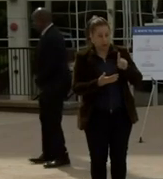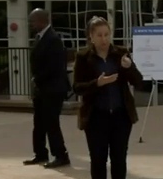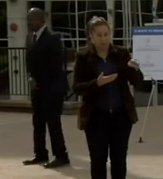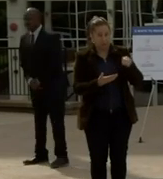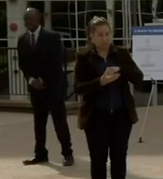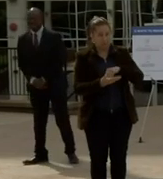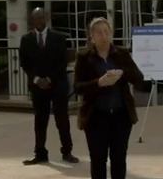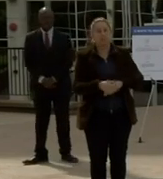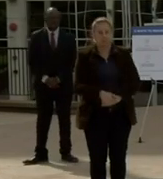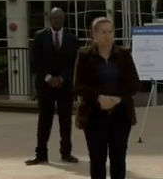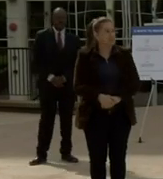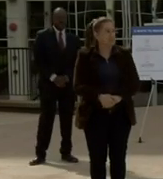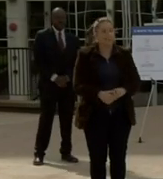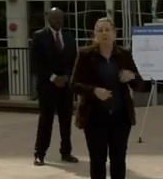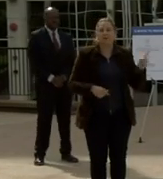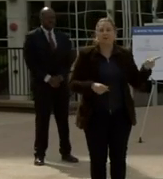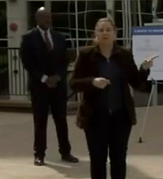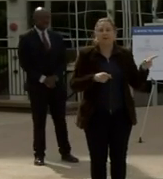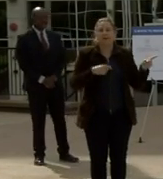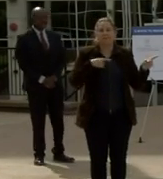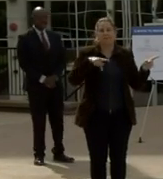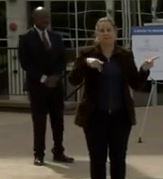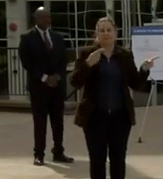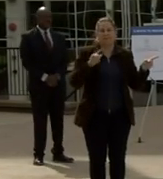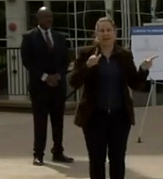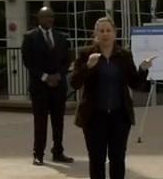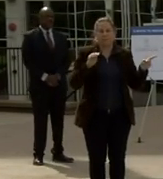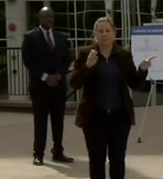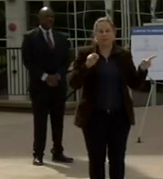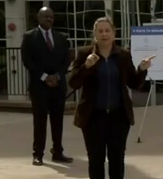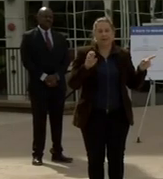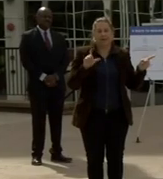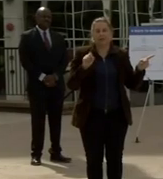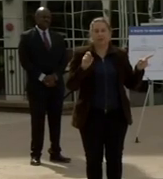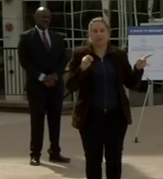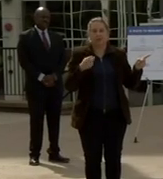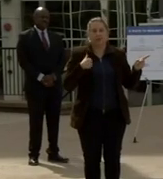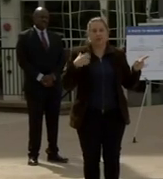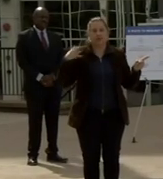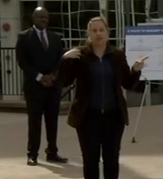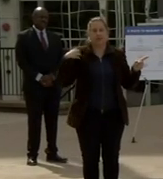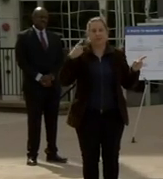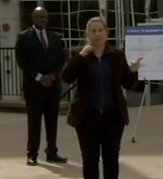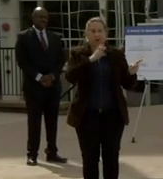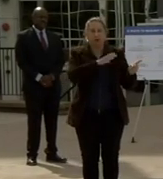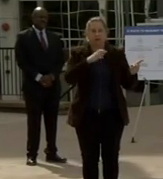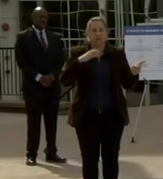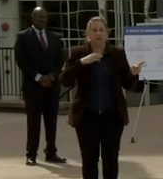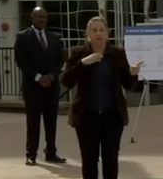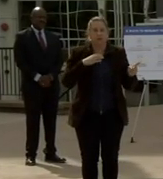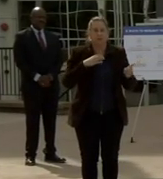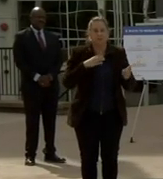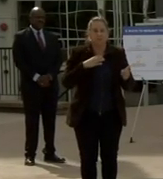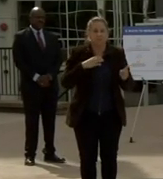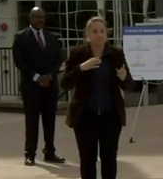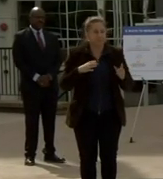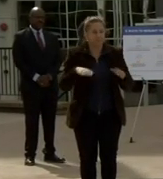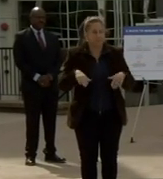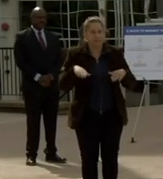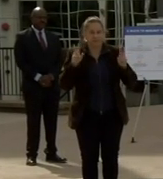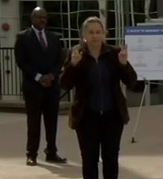The issues, I'm Phil Mendelson, Chair of the Council. The issues not come up, and I would not say that we're looking